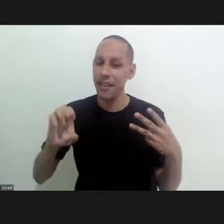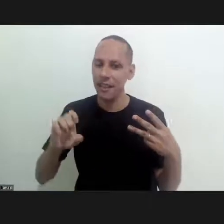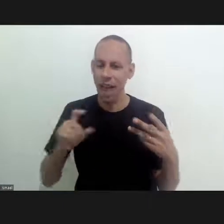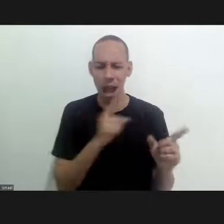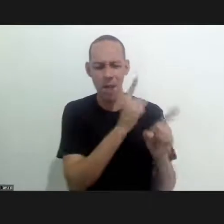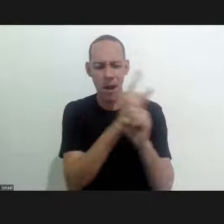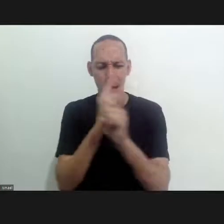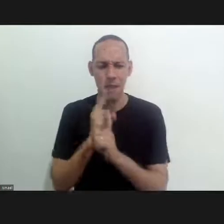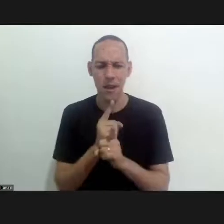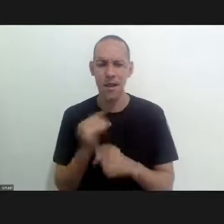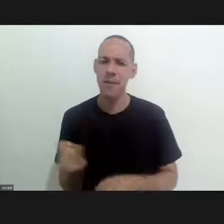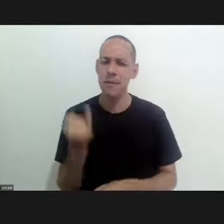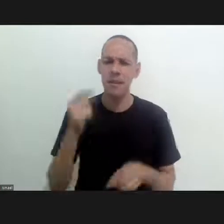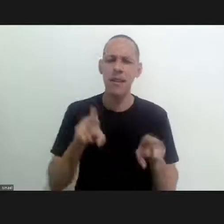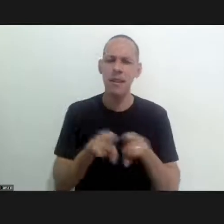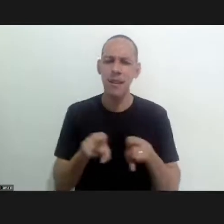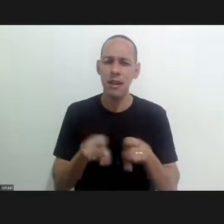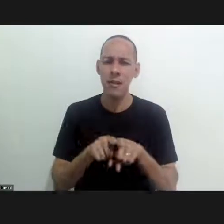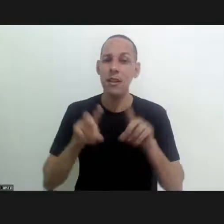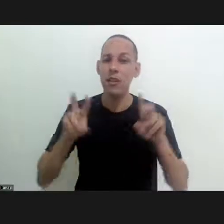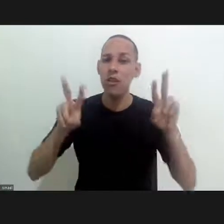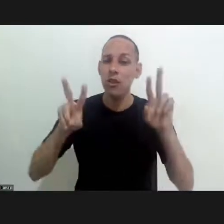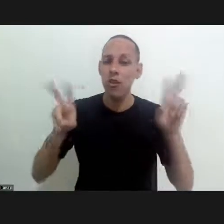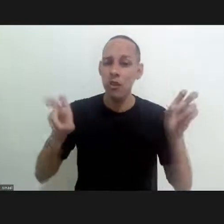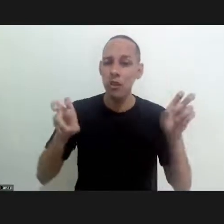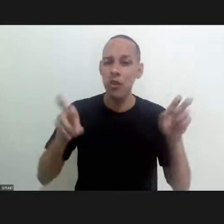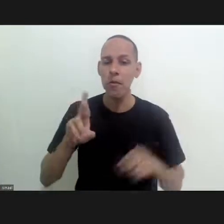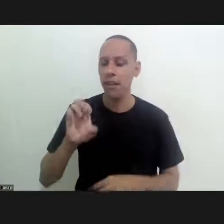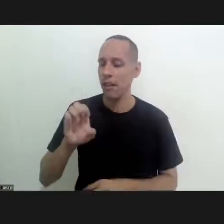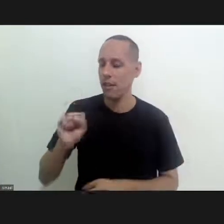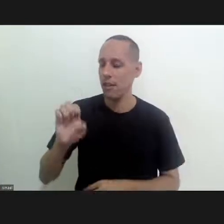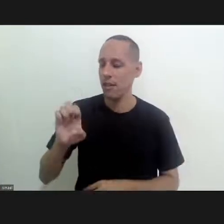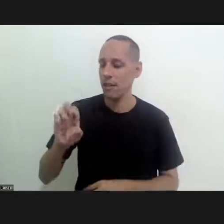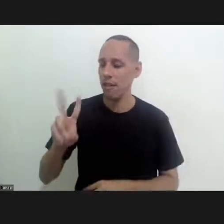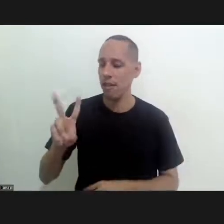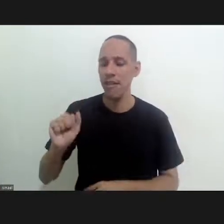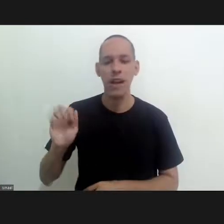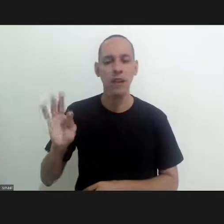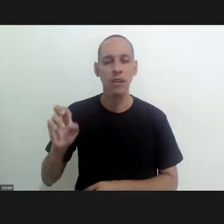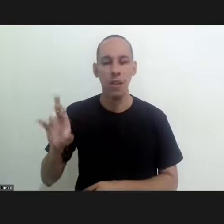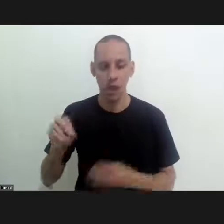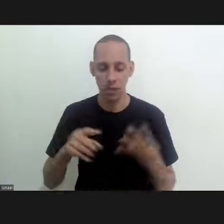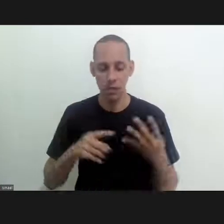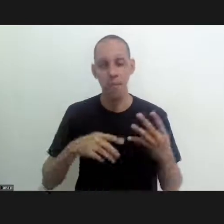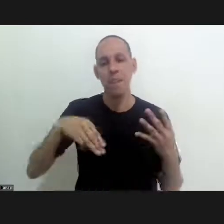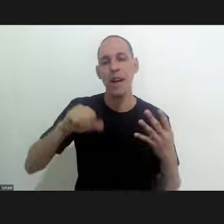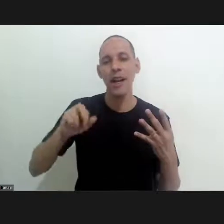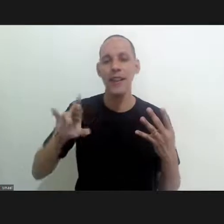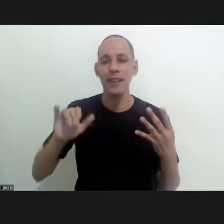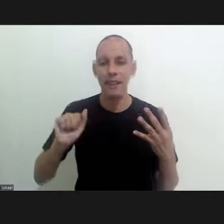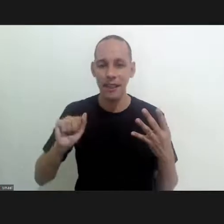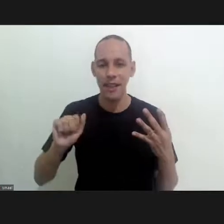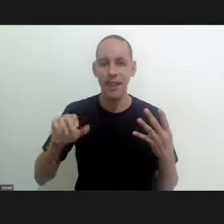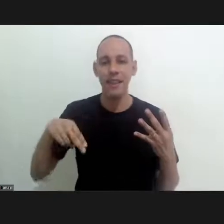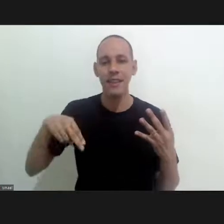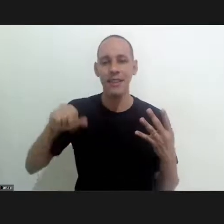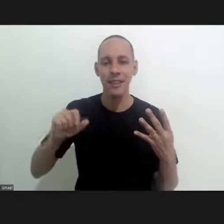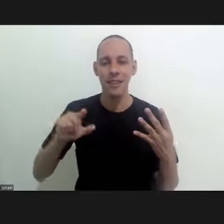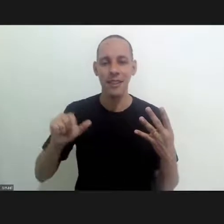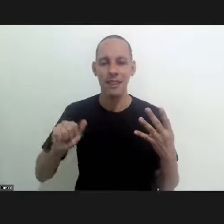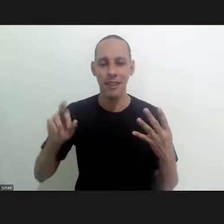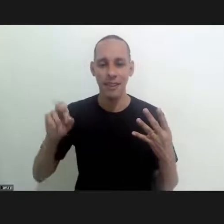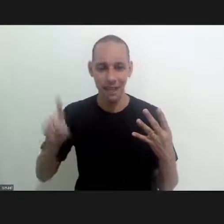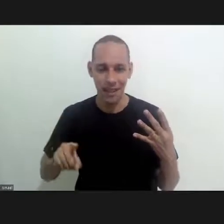who made such important discoveries on the reservoirs and I'd also like to highlight Dr. Maria Ginas de